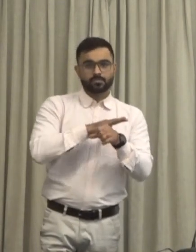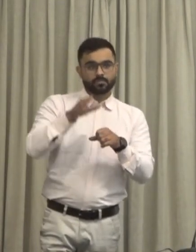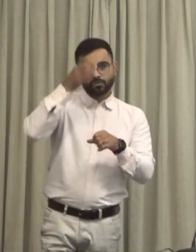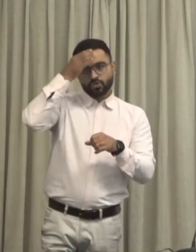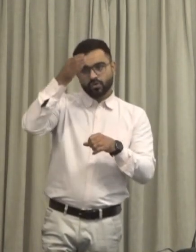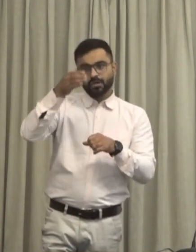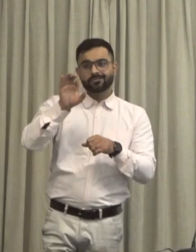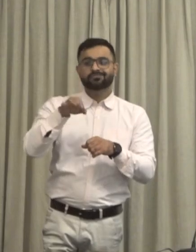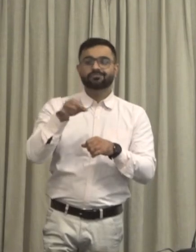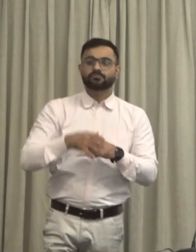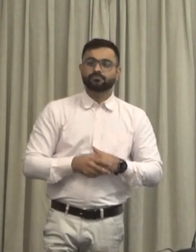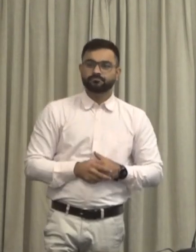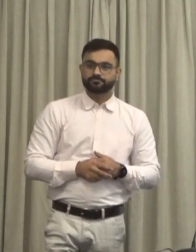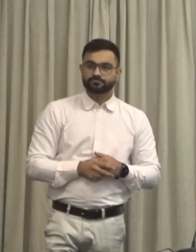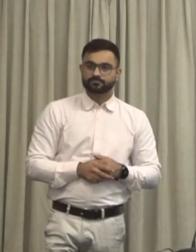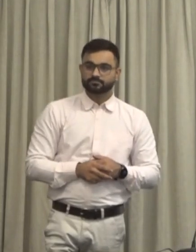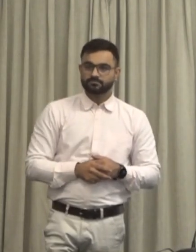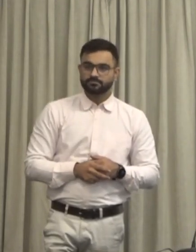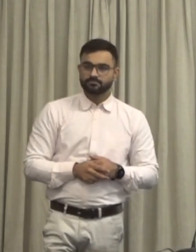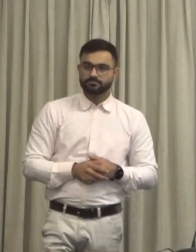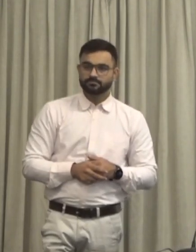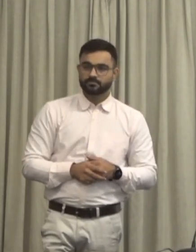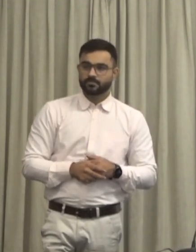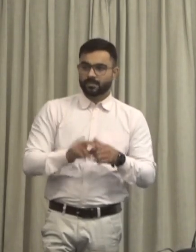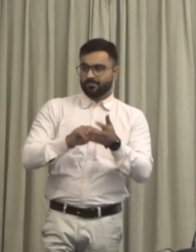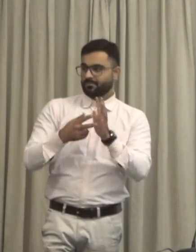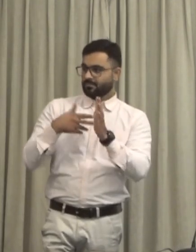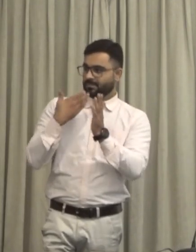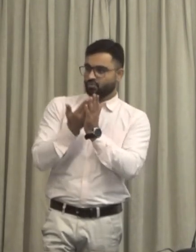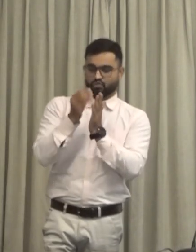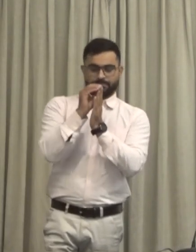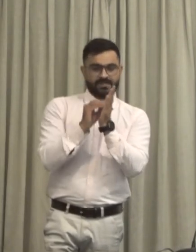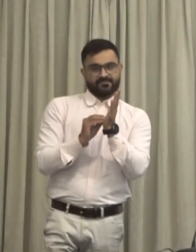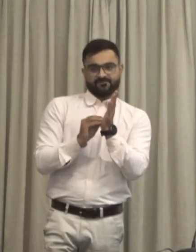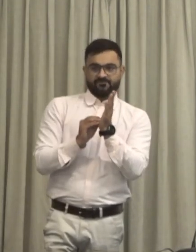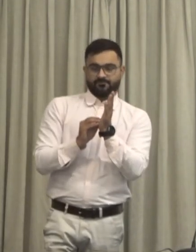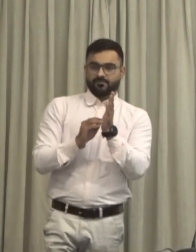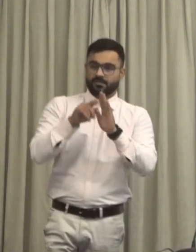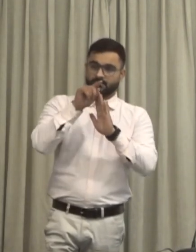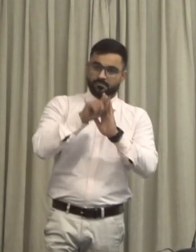concept, which you brought out in the